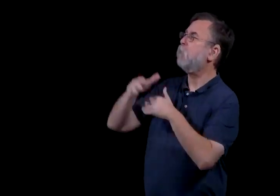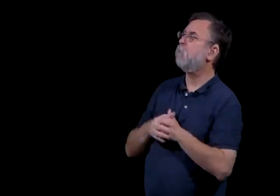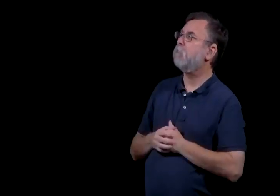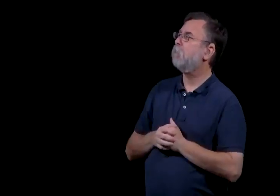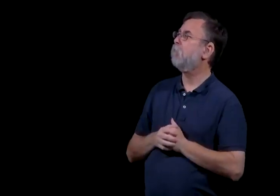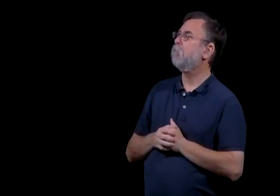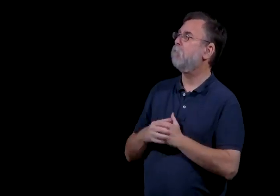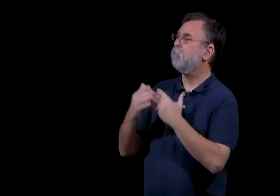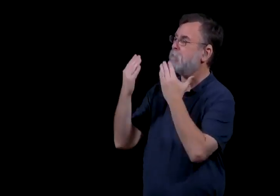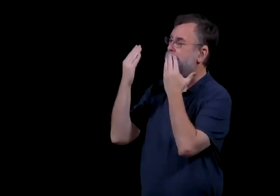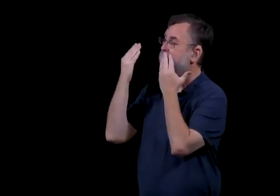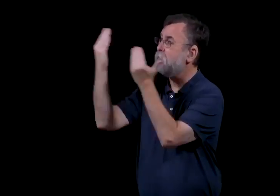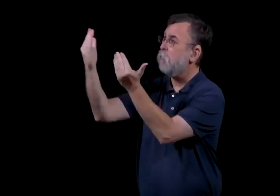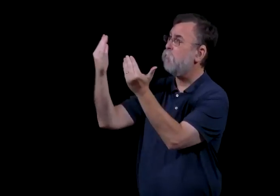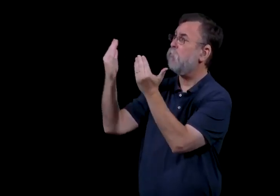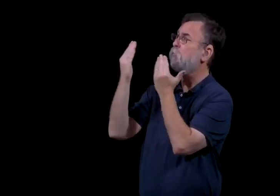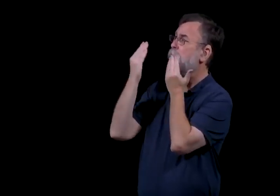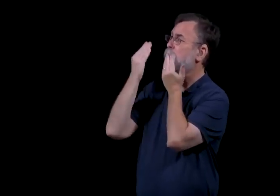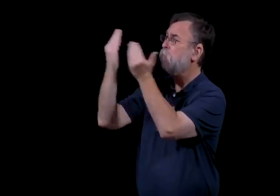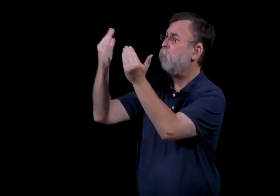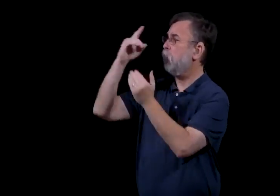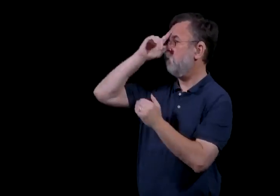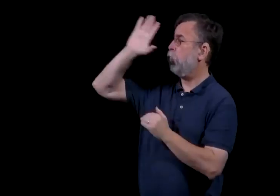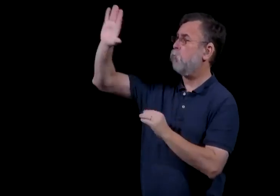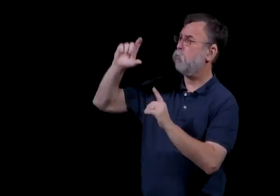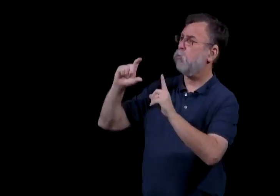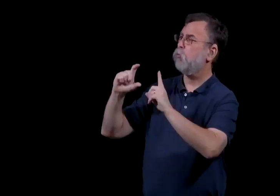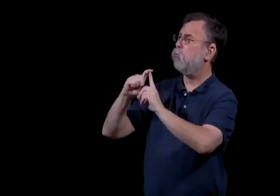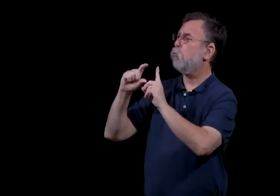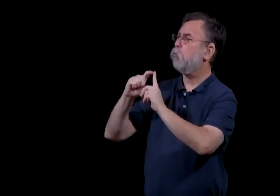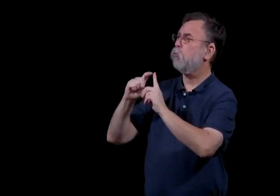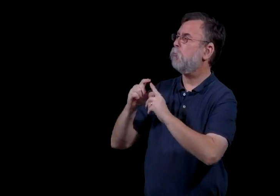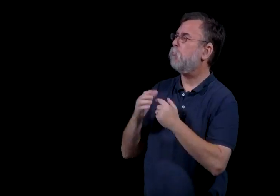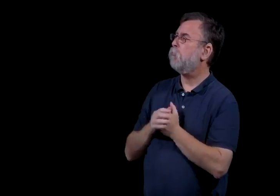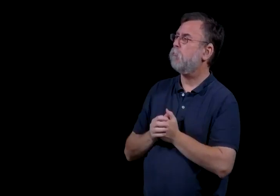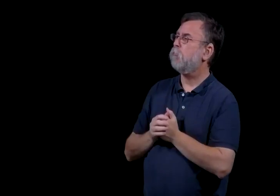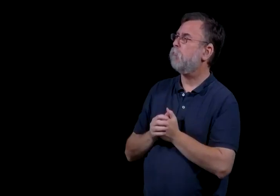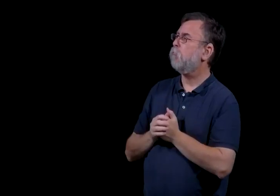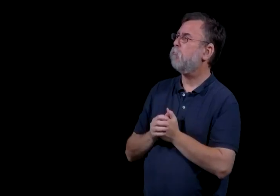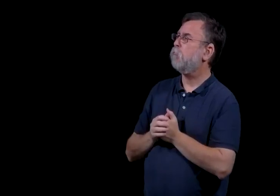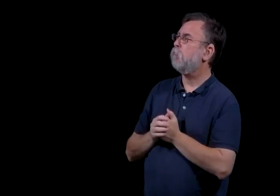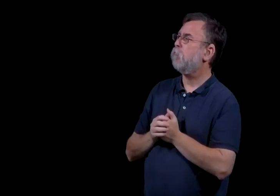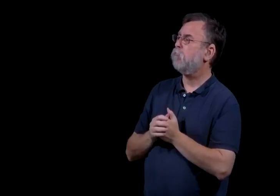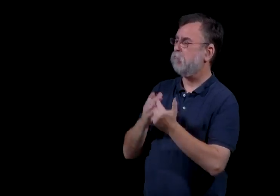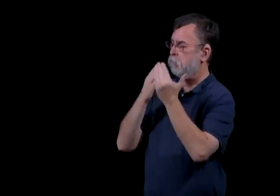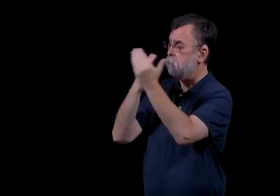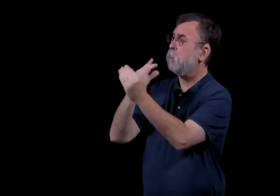Heavenly Father, we just want to thank you. Thank you for your word this morning.